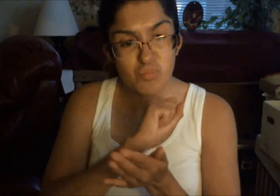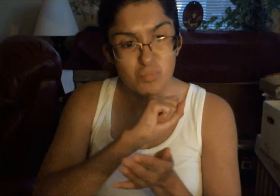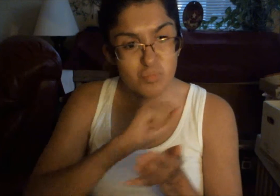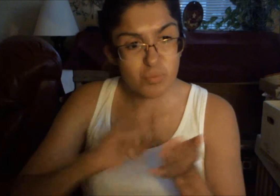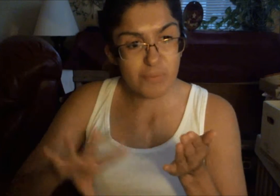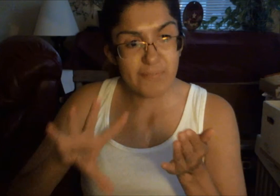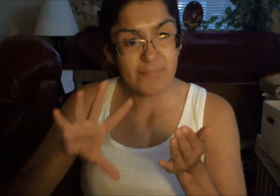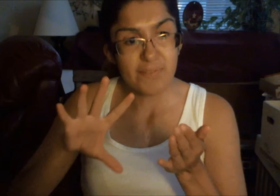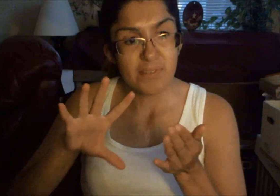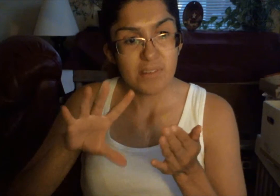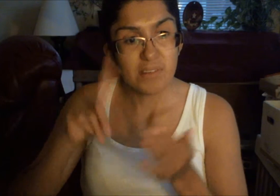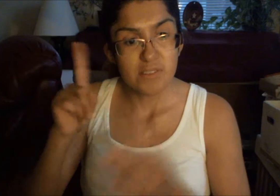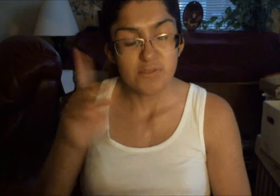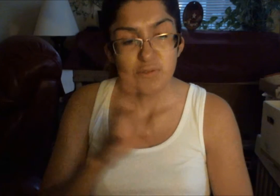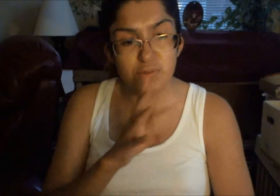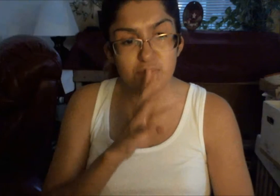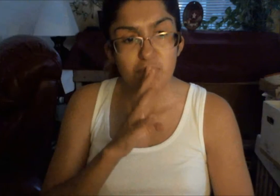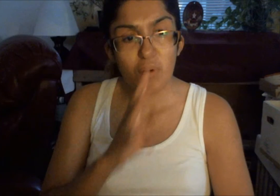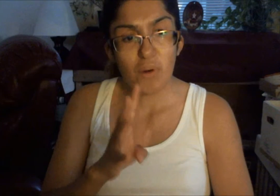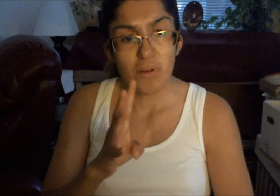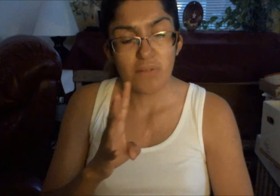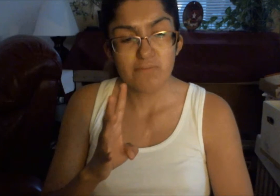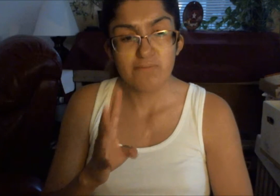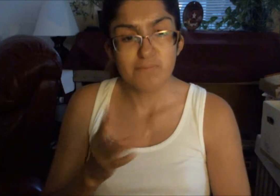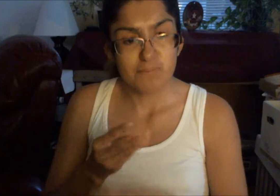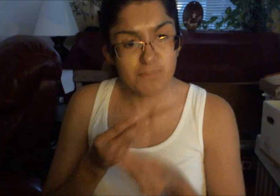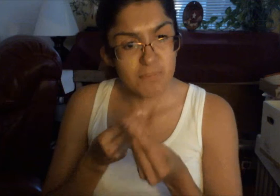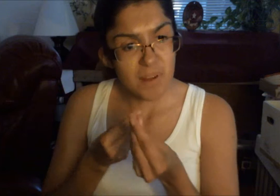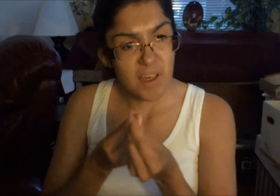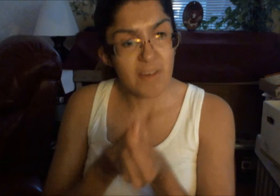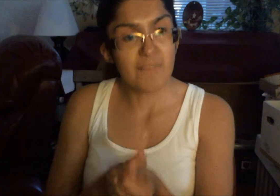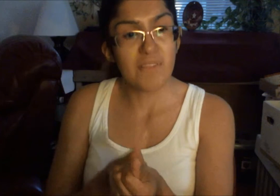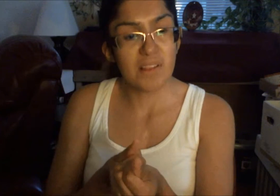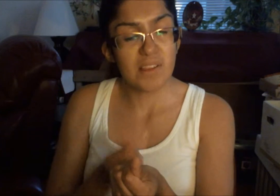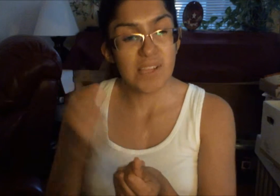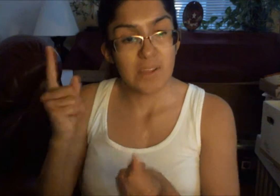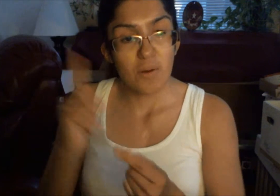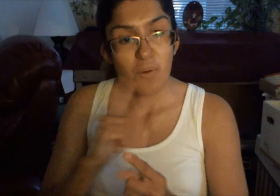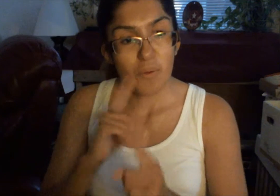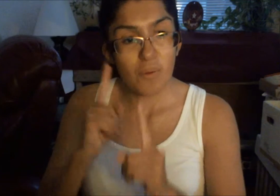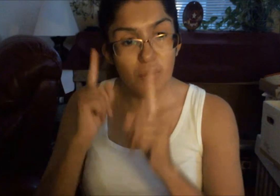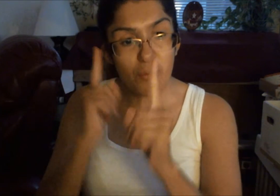low prices on Star Wars. Square, texture's broken, which means no like waffles.